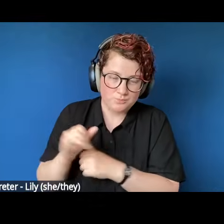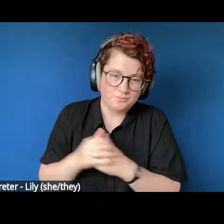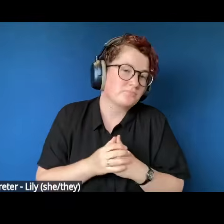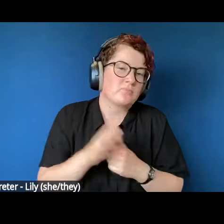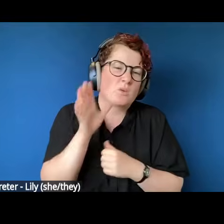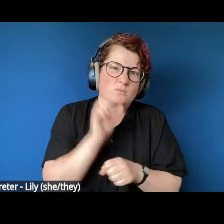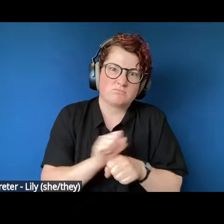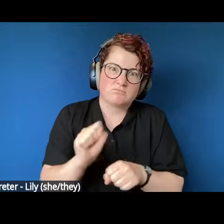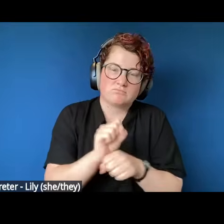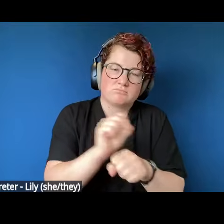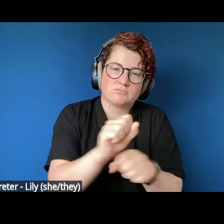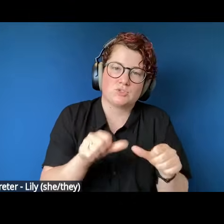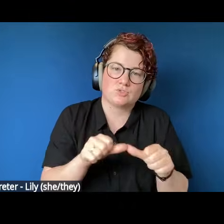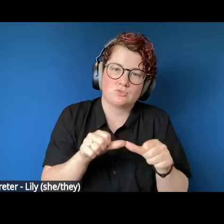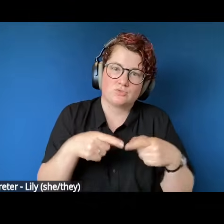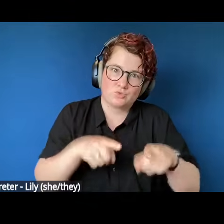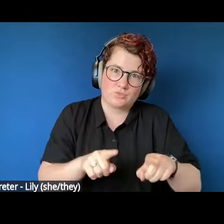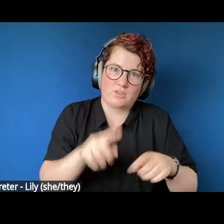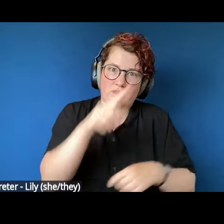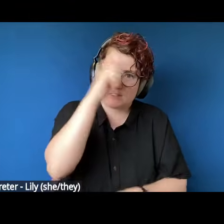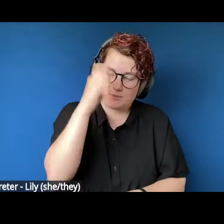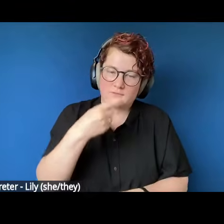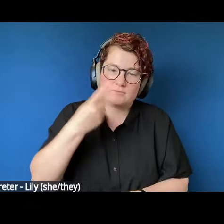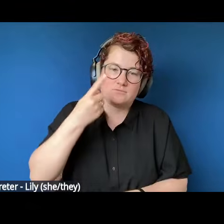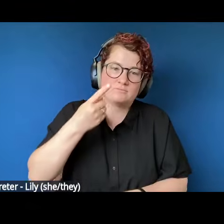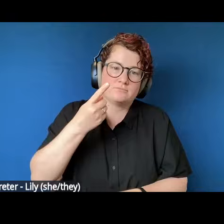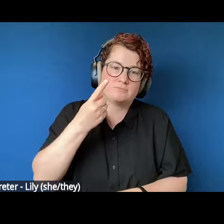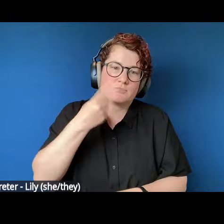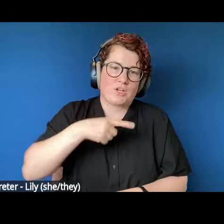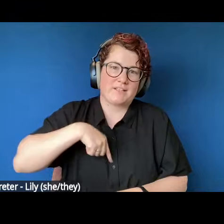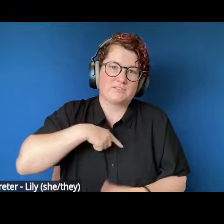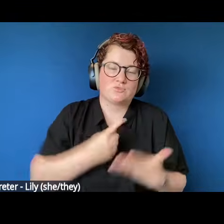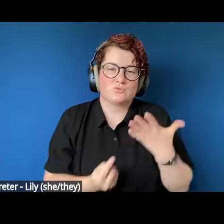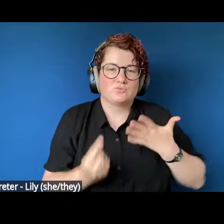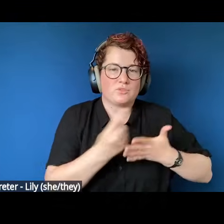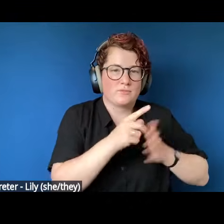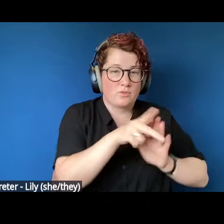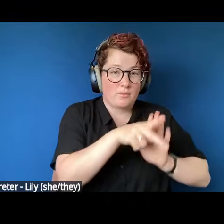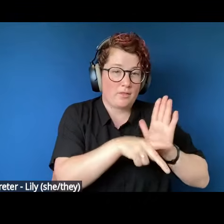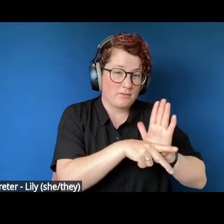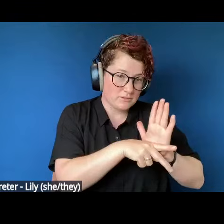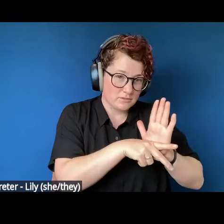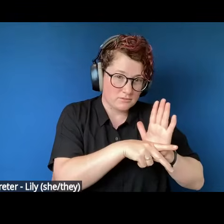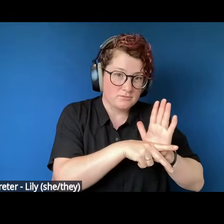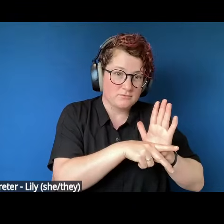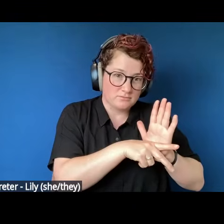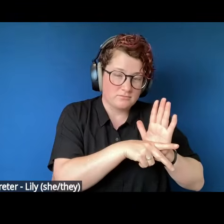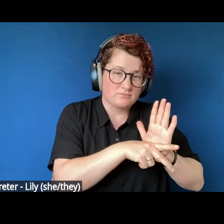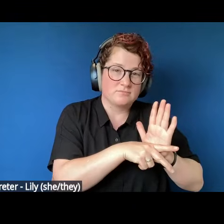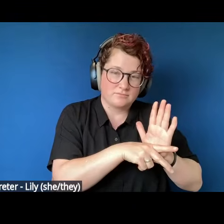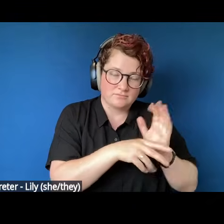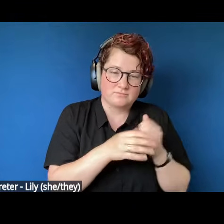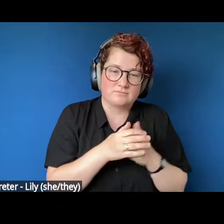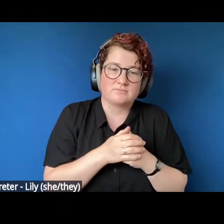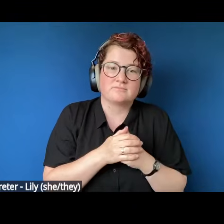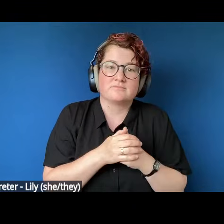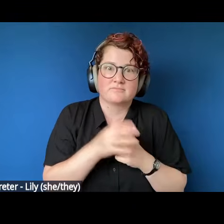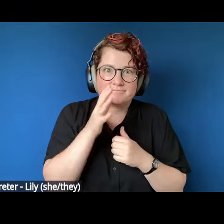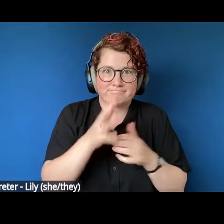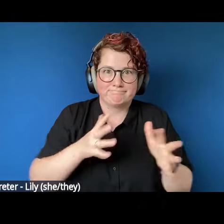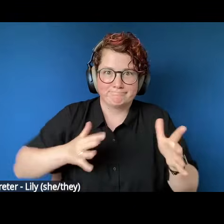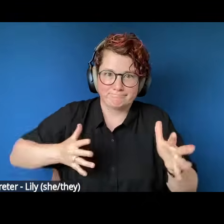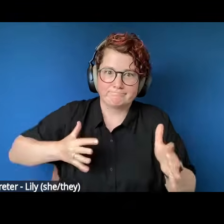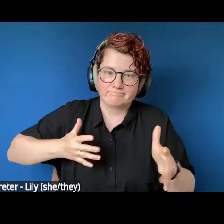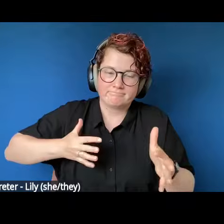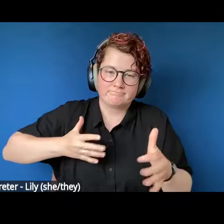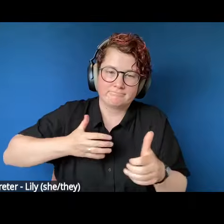over the summer period to review policies and other matters to not only get up to speed, but also to be in a good position